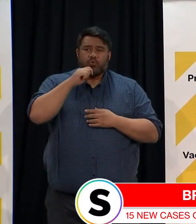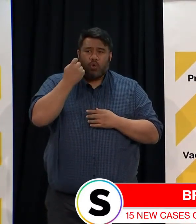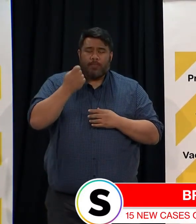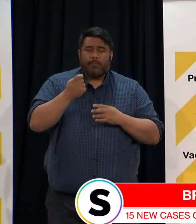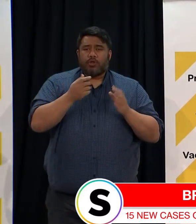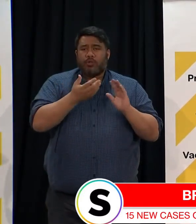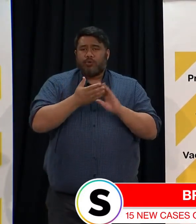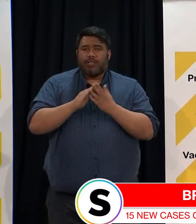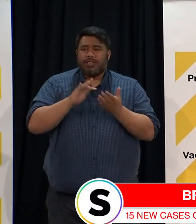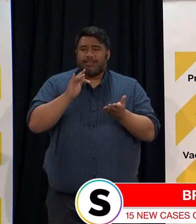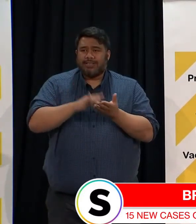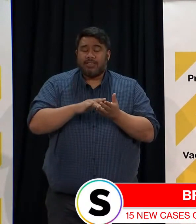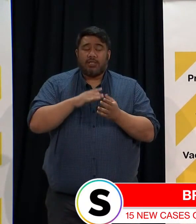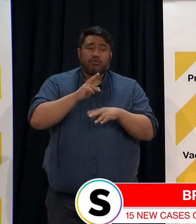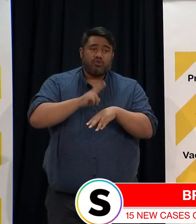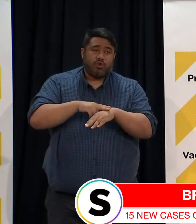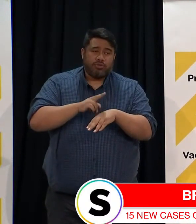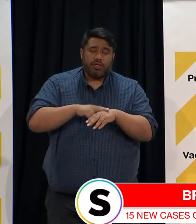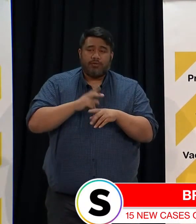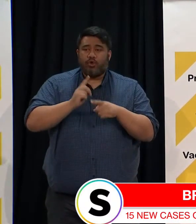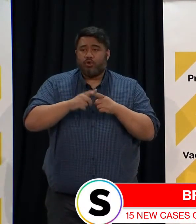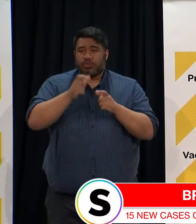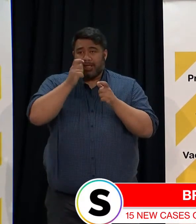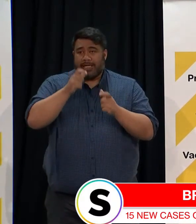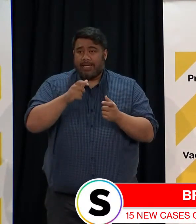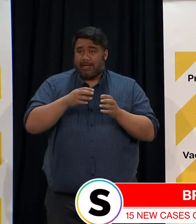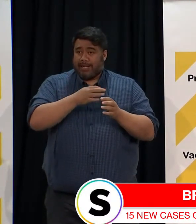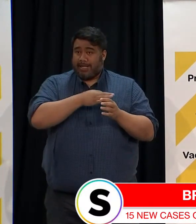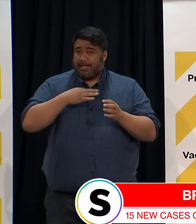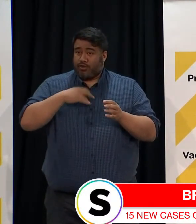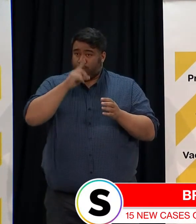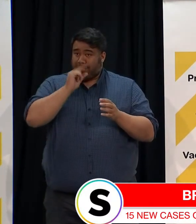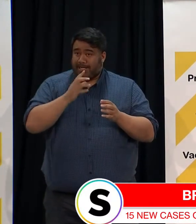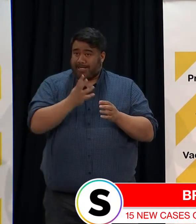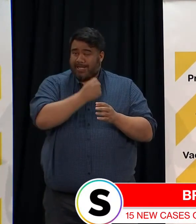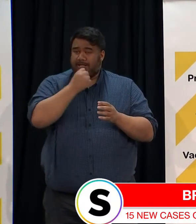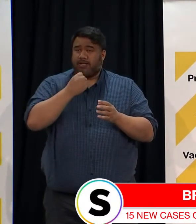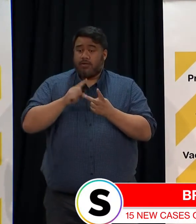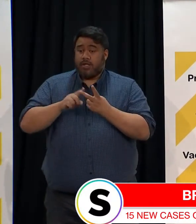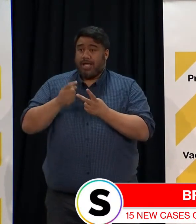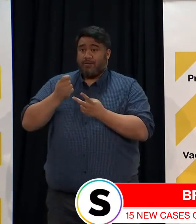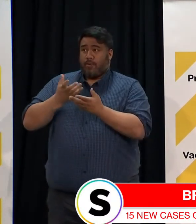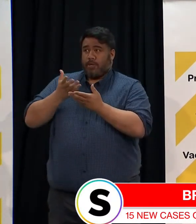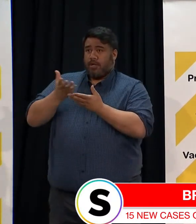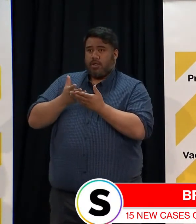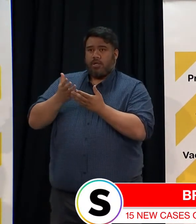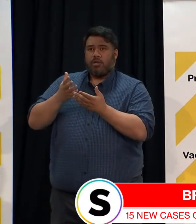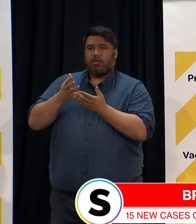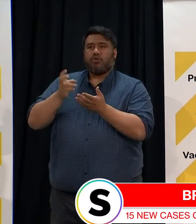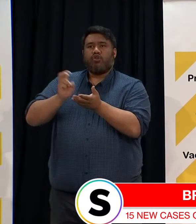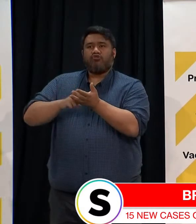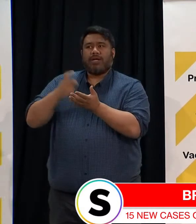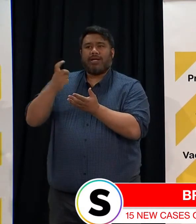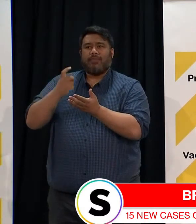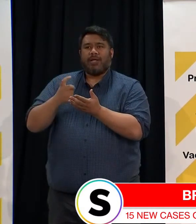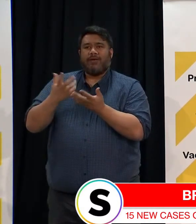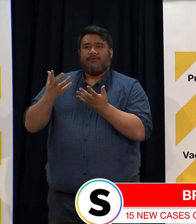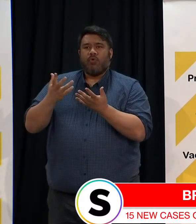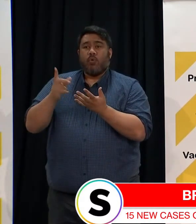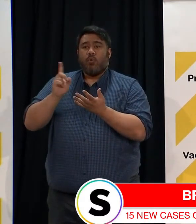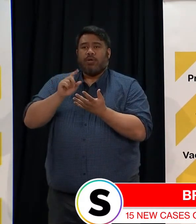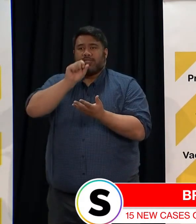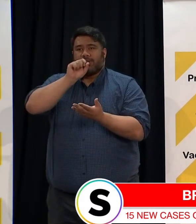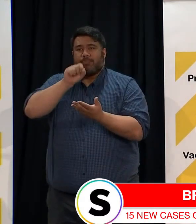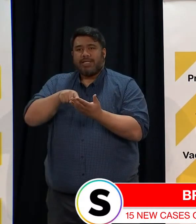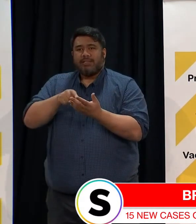community testing centres, GPs and urgent care clinics. We're in the process of signing a contract with a provider to provide